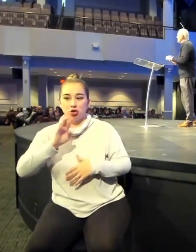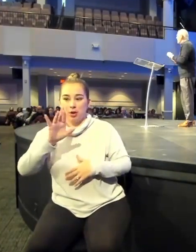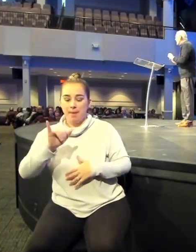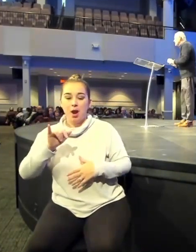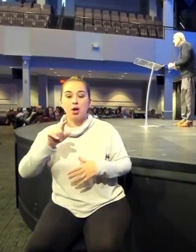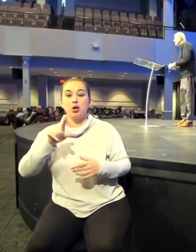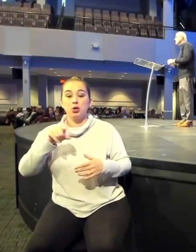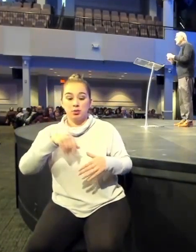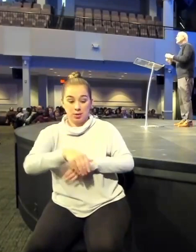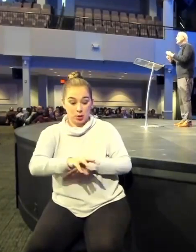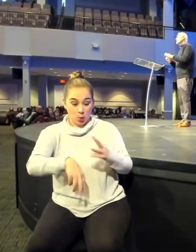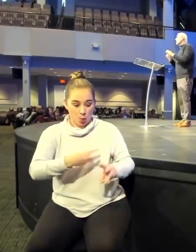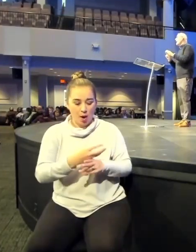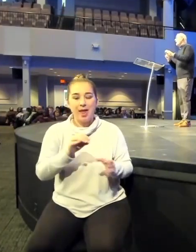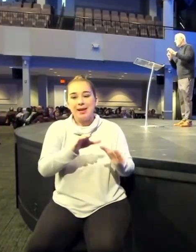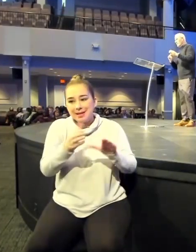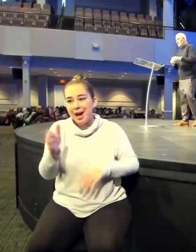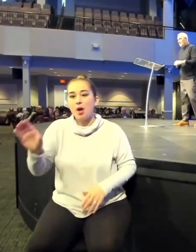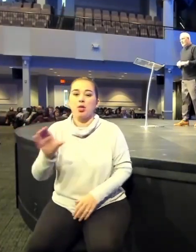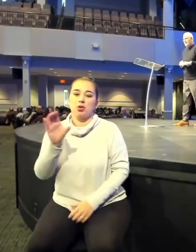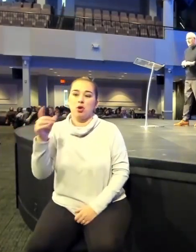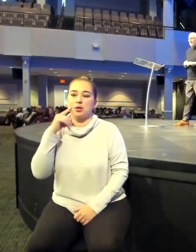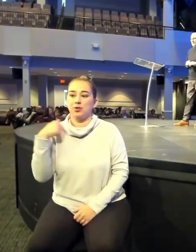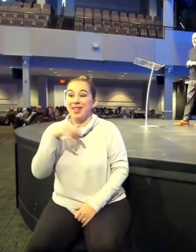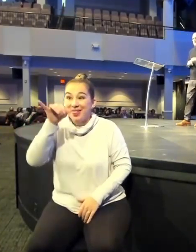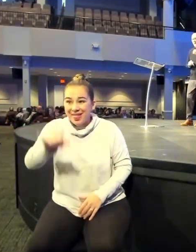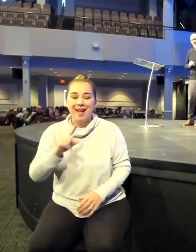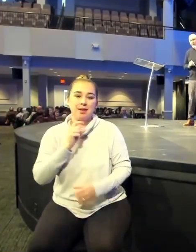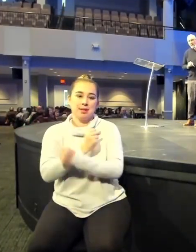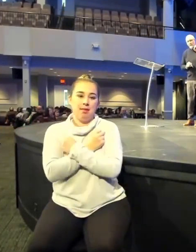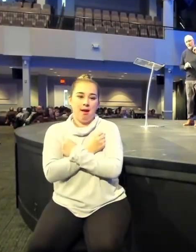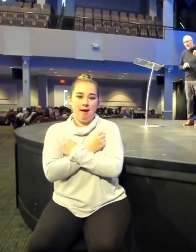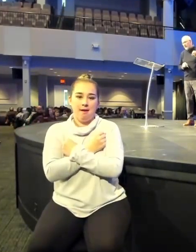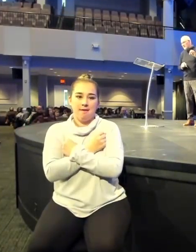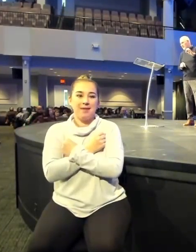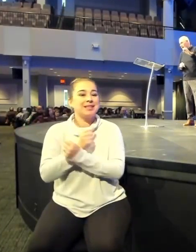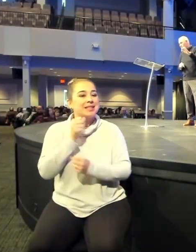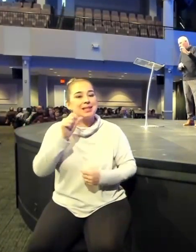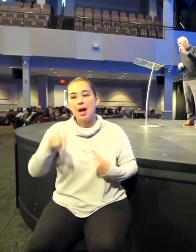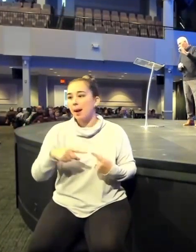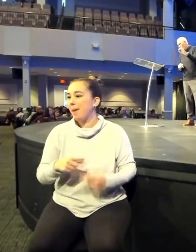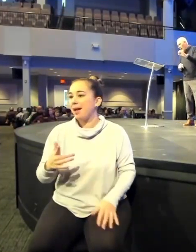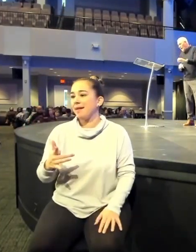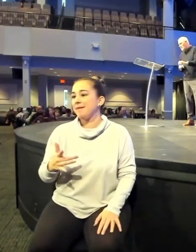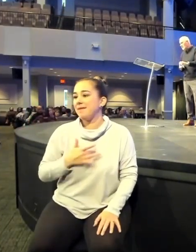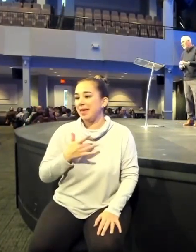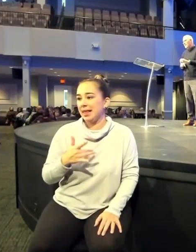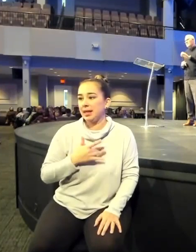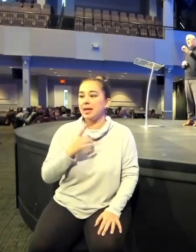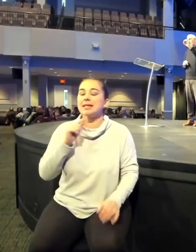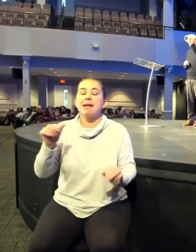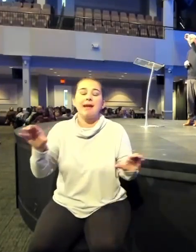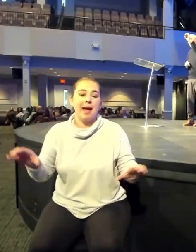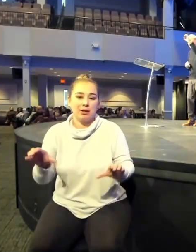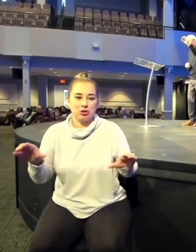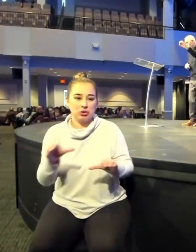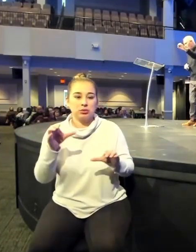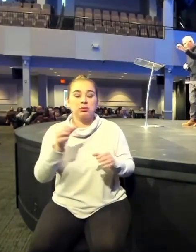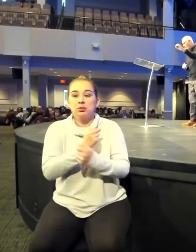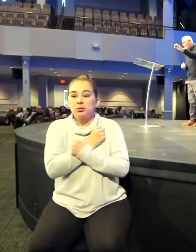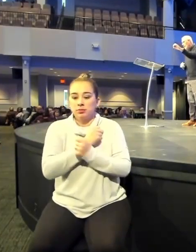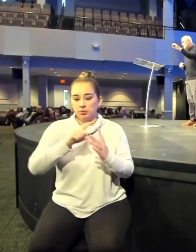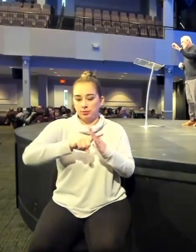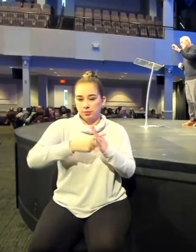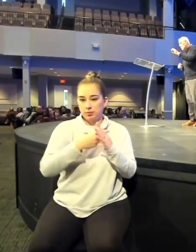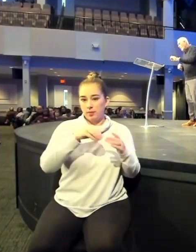cross for our sins. This is love. It's not about a feeling, it's about an action. Love starts in your